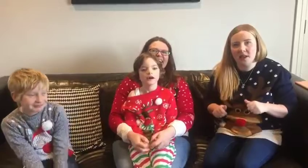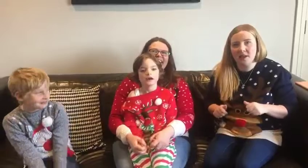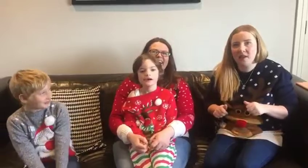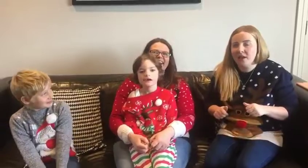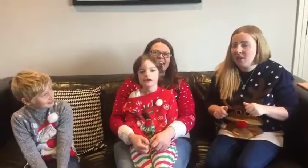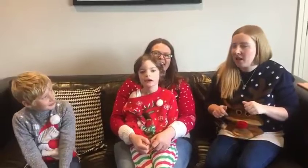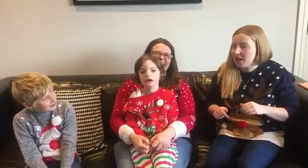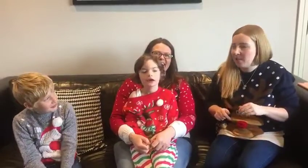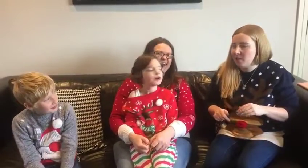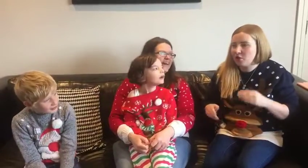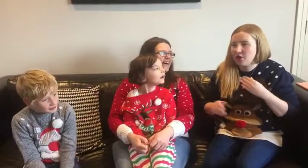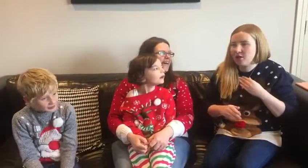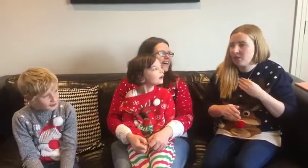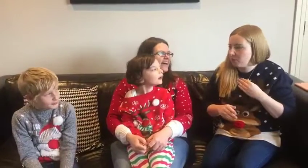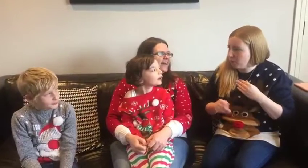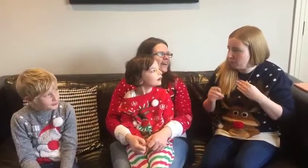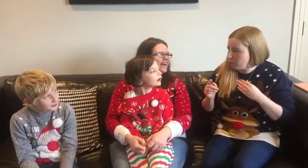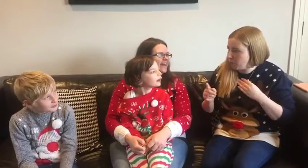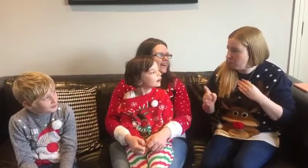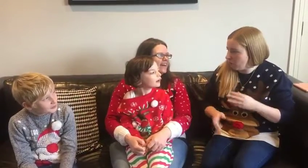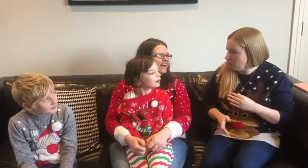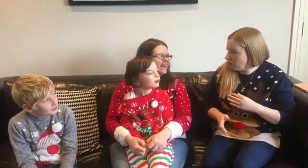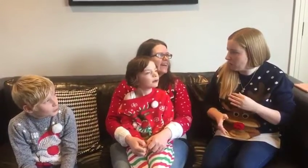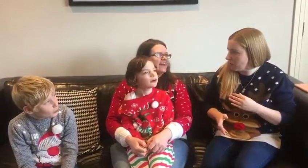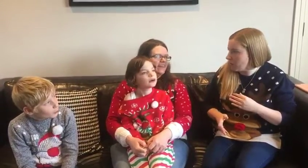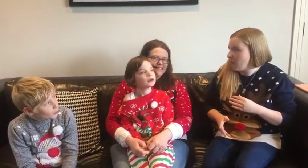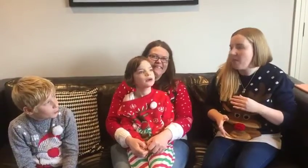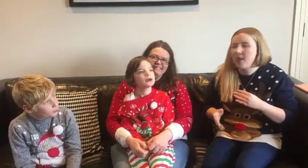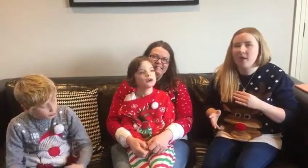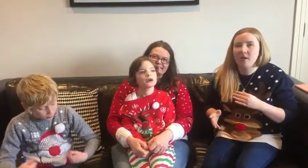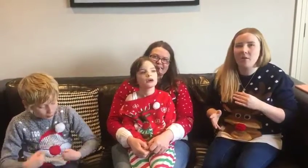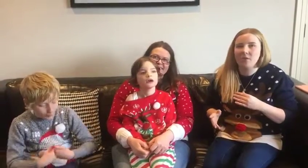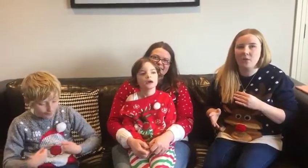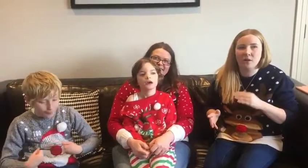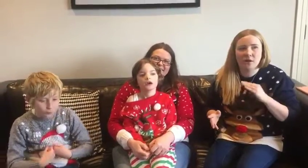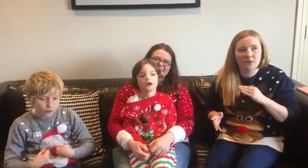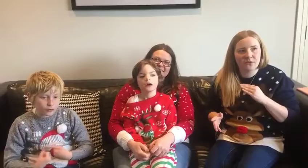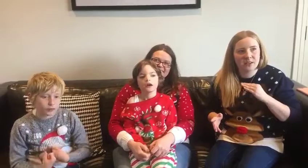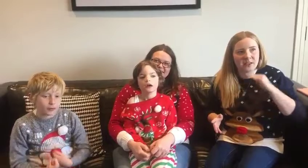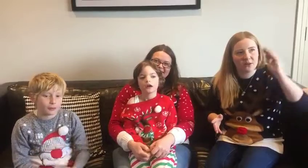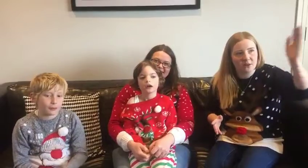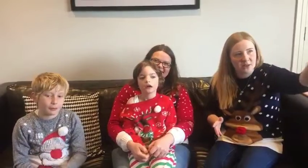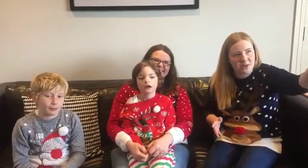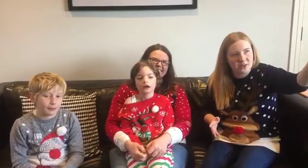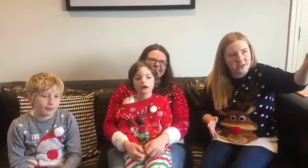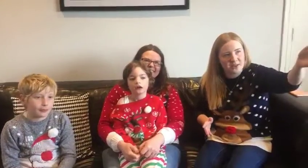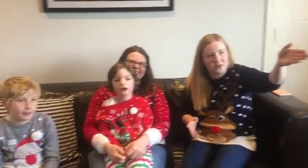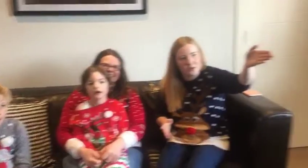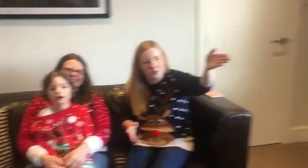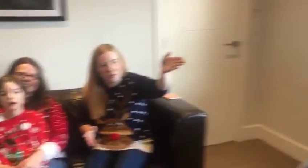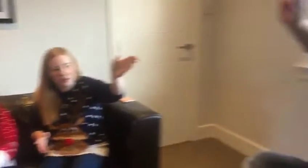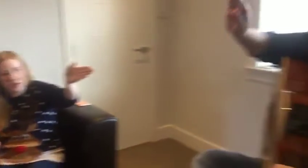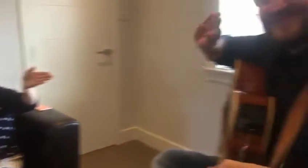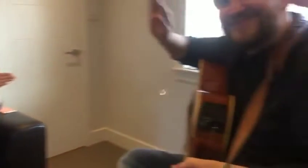sign, just with words just now, and then we've got lovely Colin on the guitar who's going to play